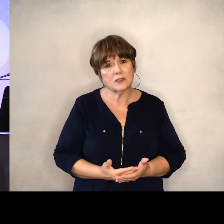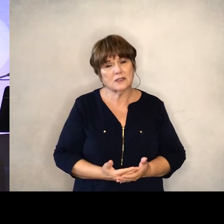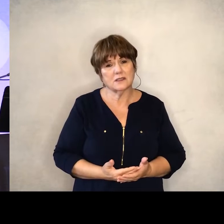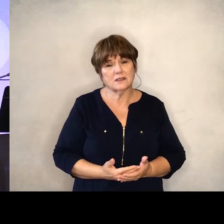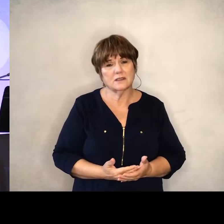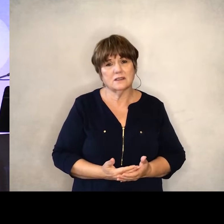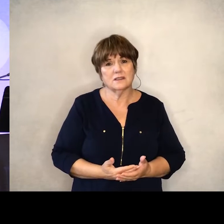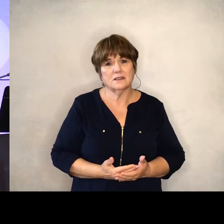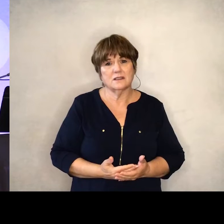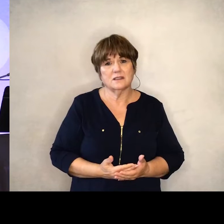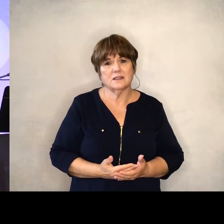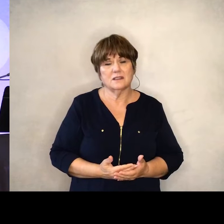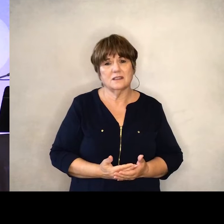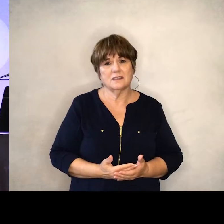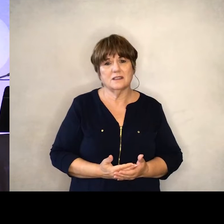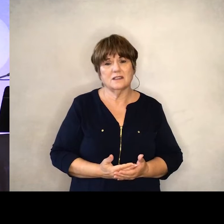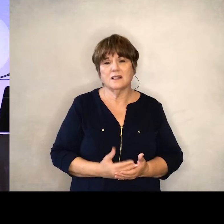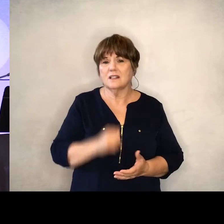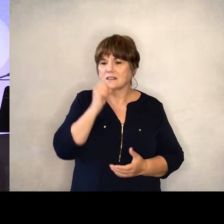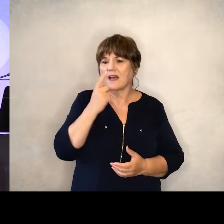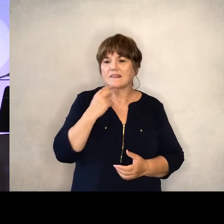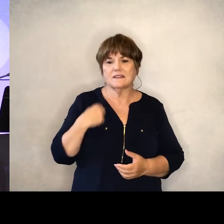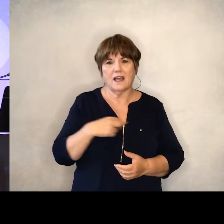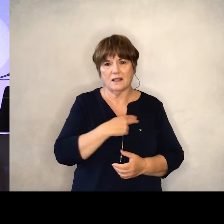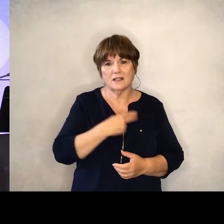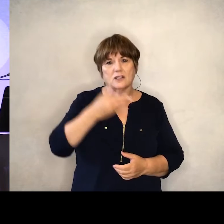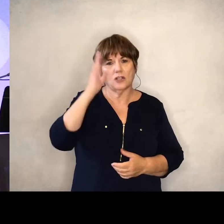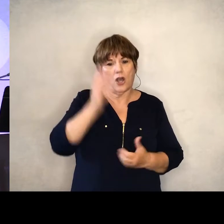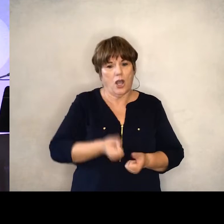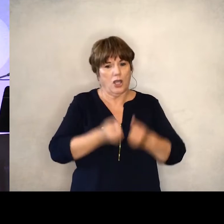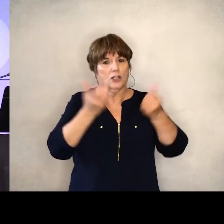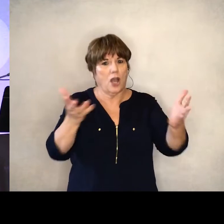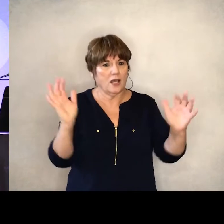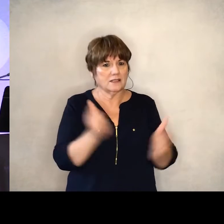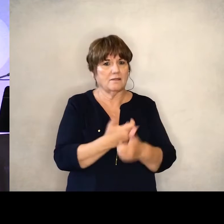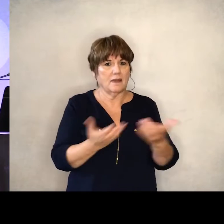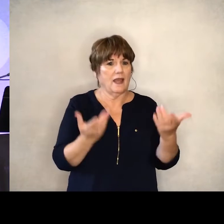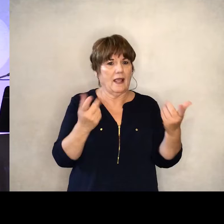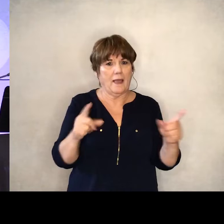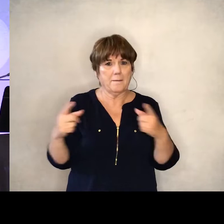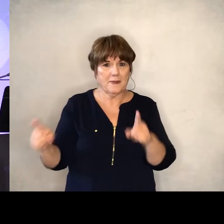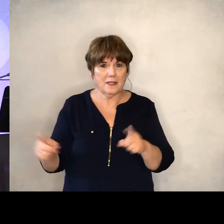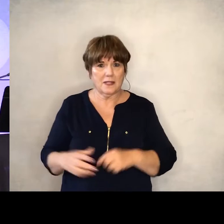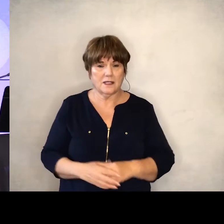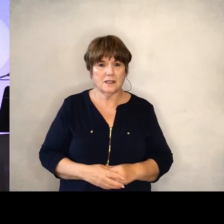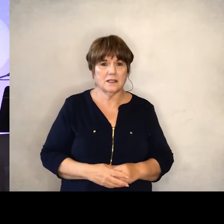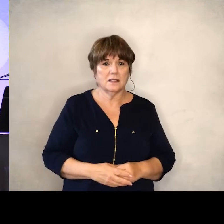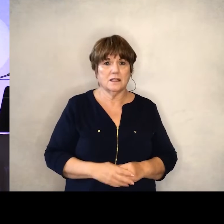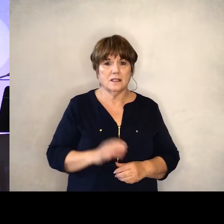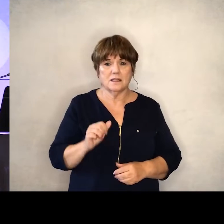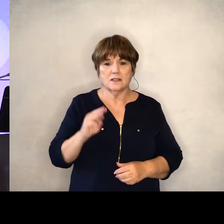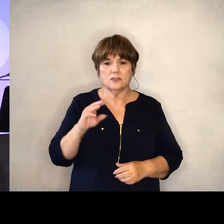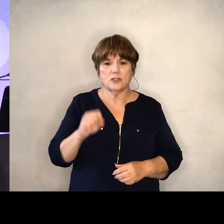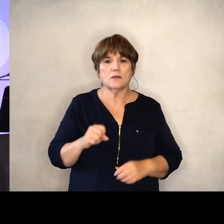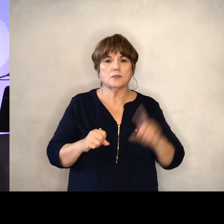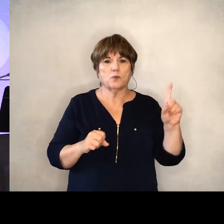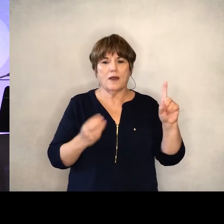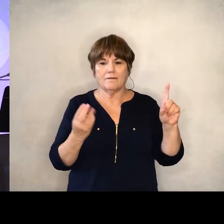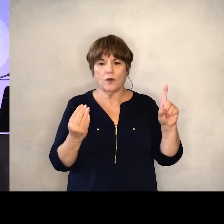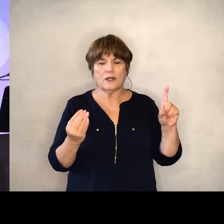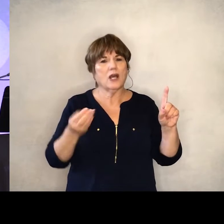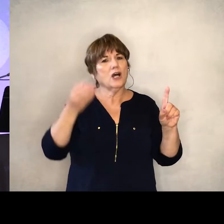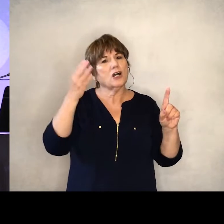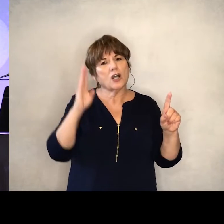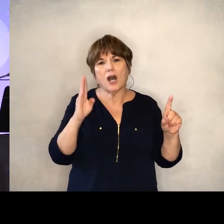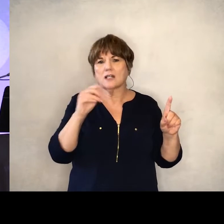It certainly does not tell us that God causes everything that happens. James 1:14 says that God is never the author of